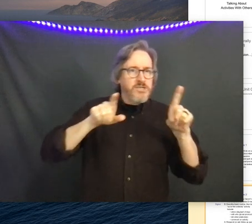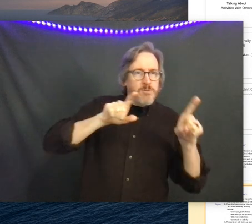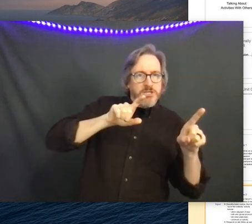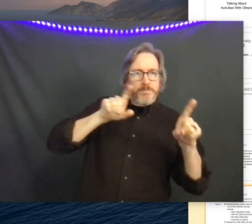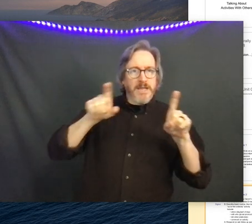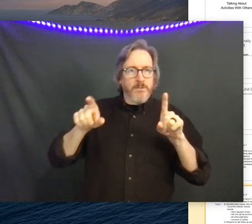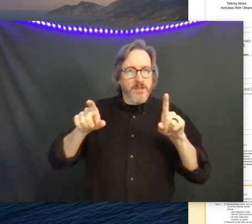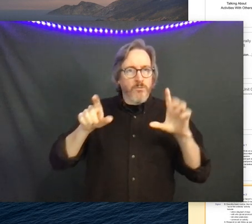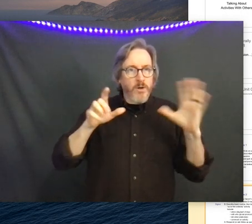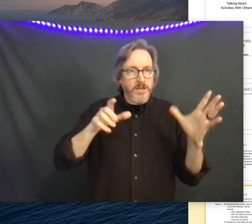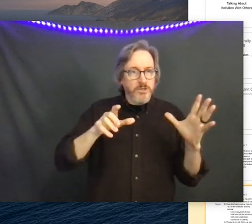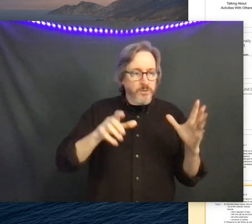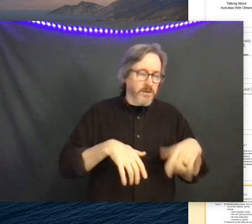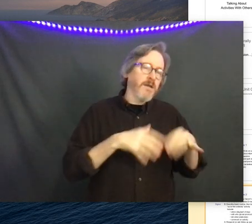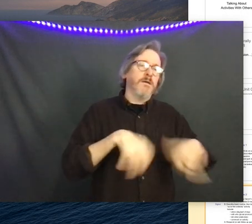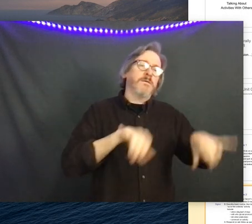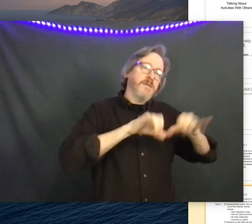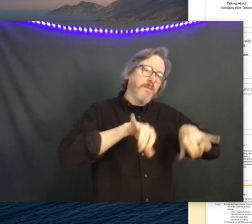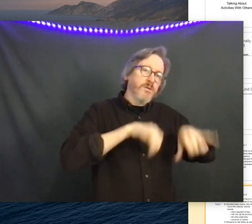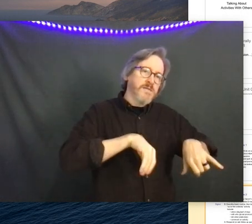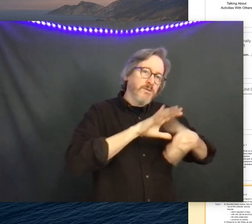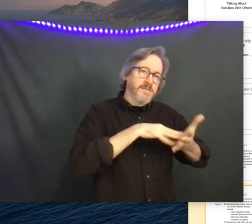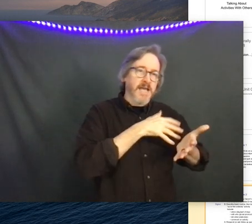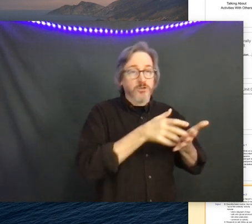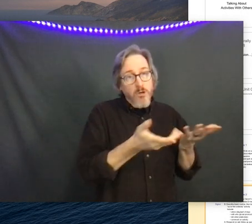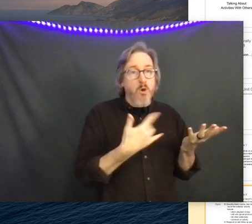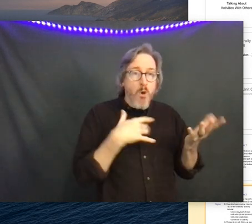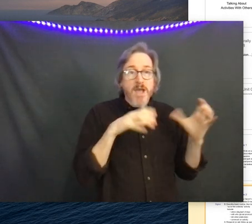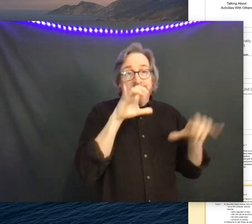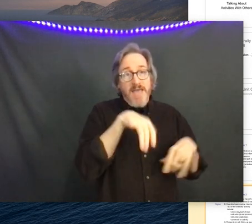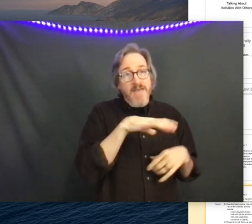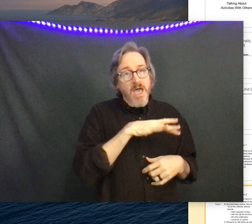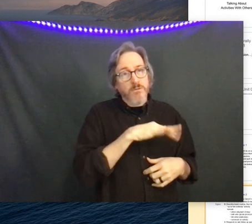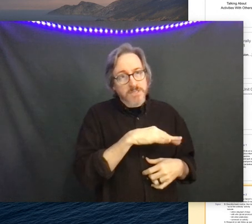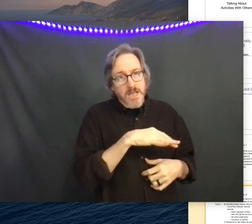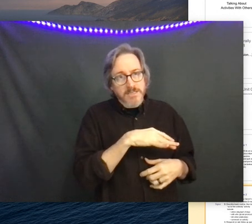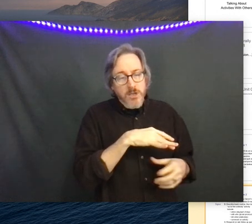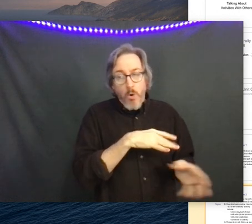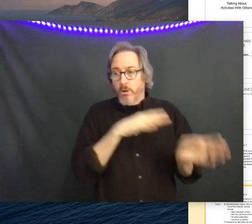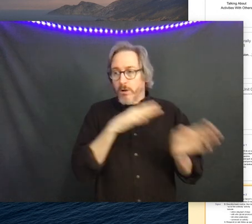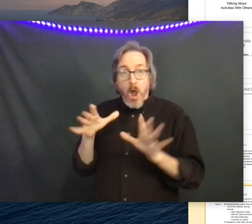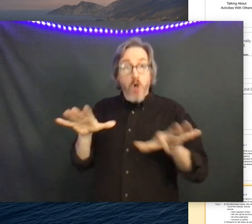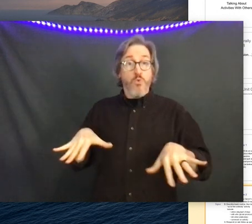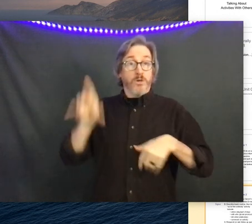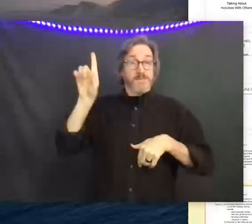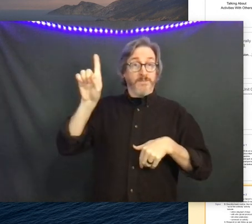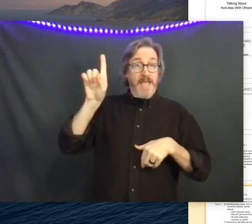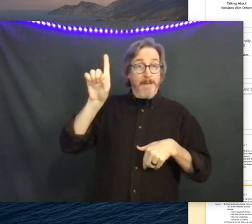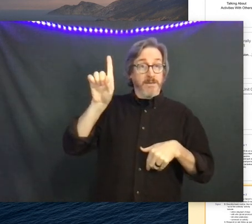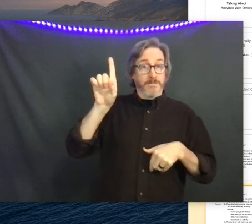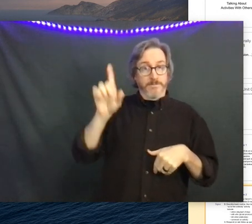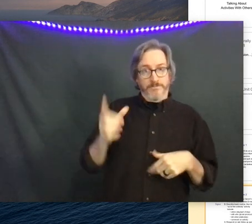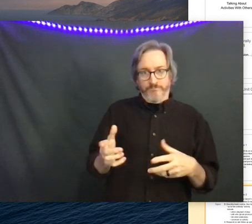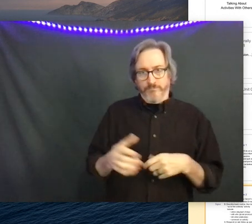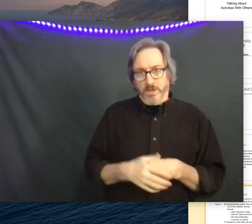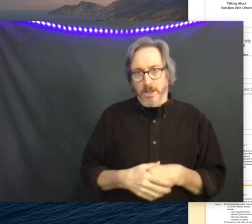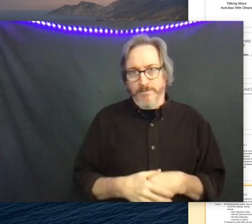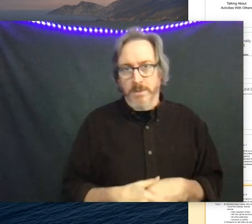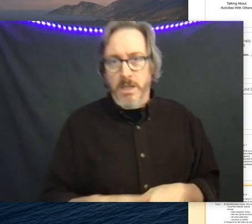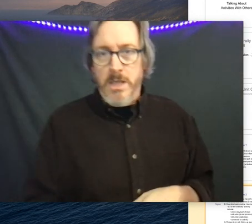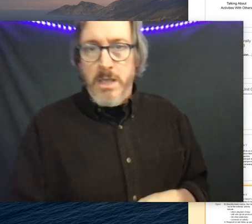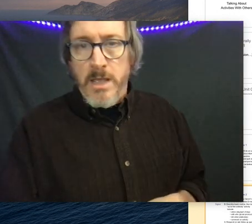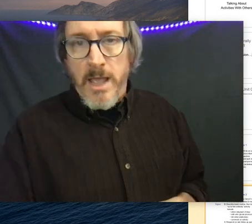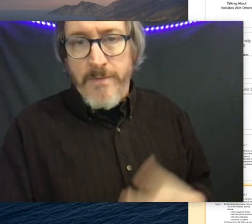They just want you to play with, what do you do if you're like, same old schedule. Oh, I did that. That was nice. Or, ooh, something happened.